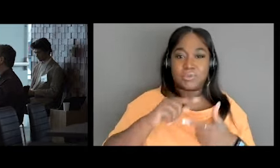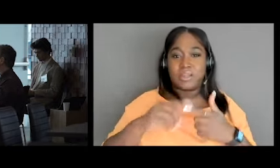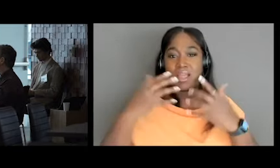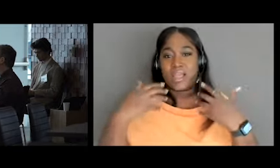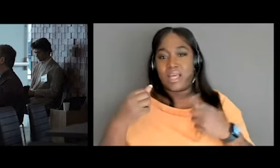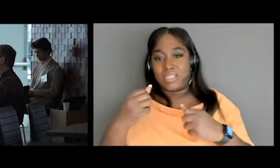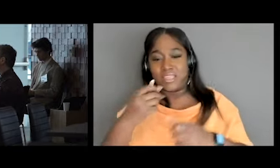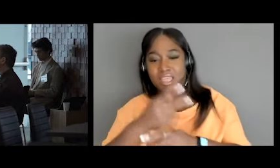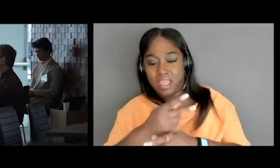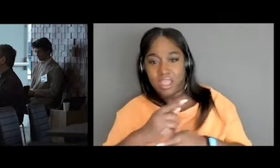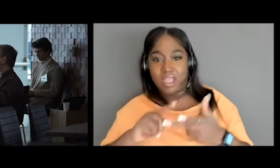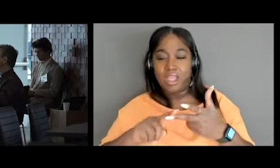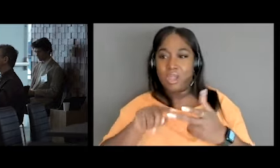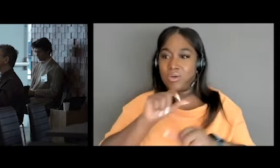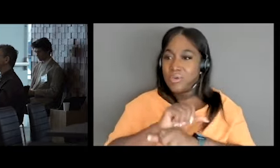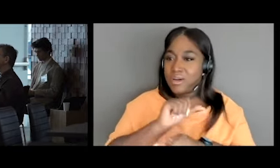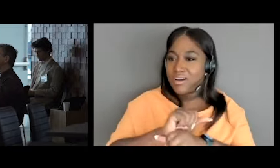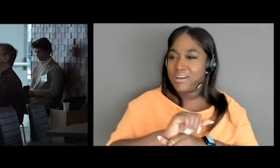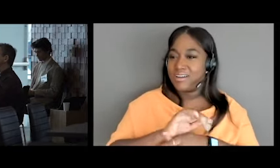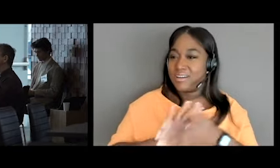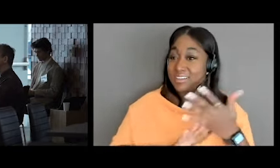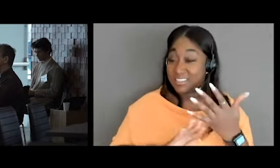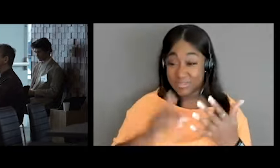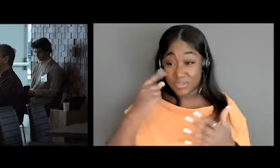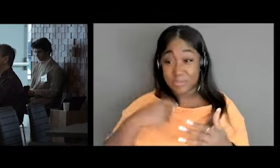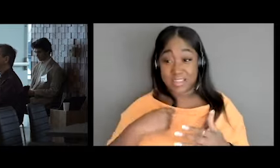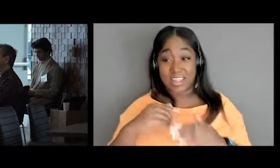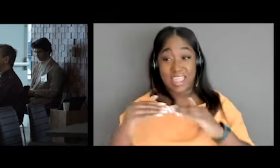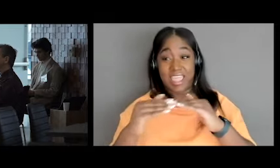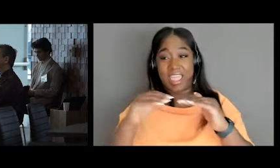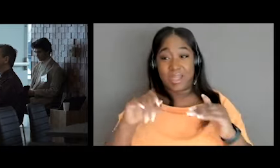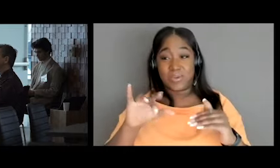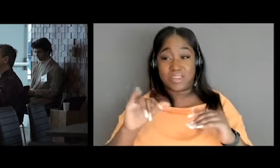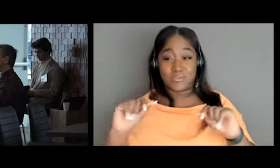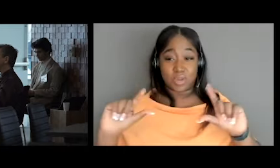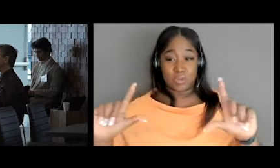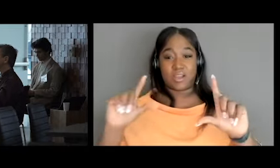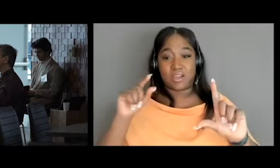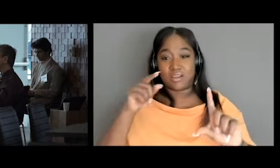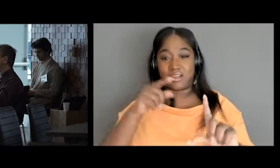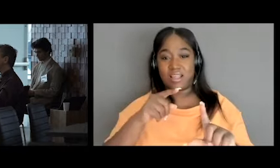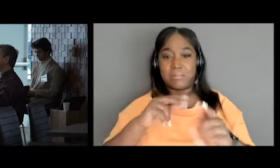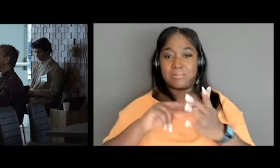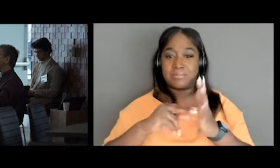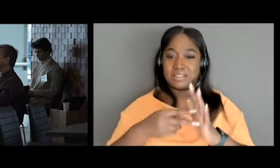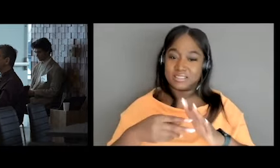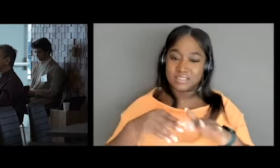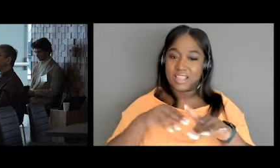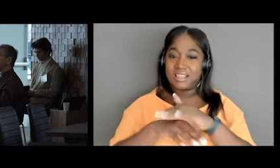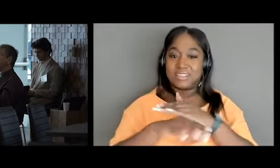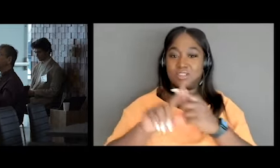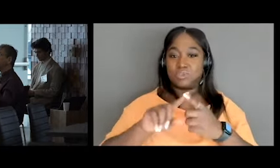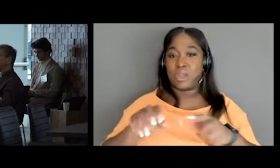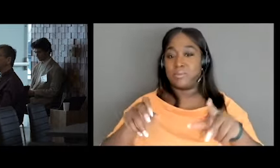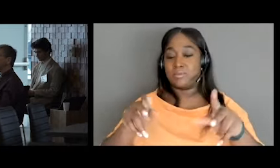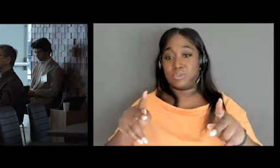me, the equity framework is access to opportunity, fair access to opportunity, where that's time,